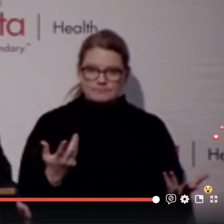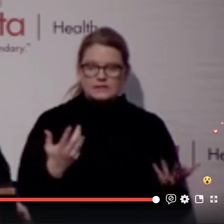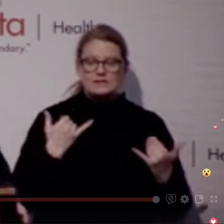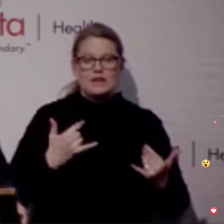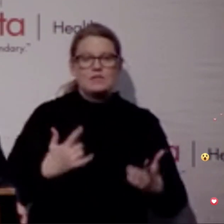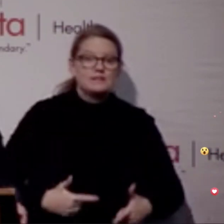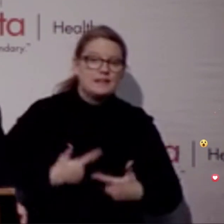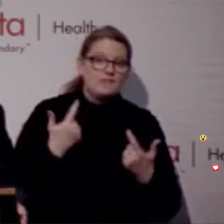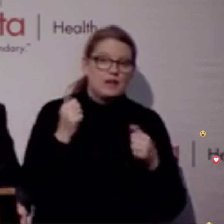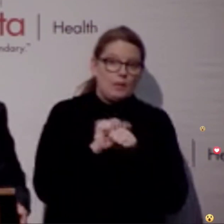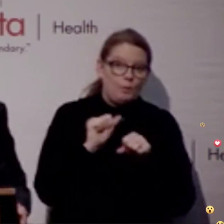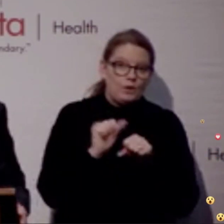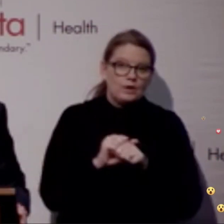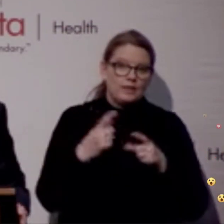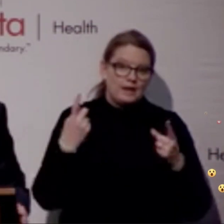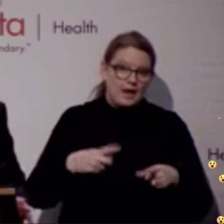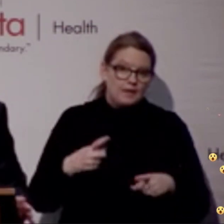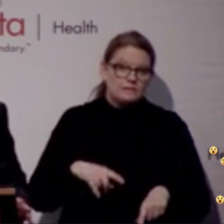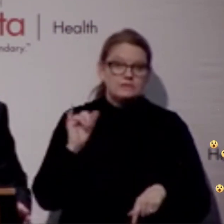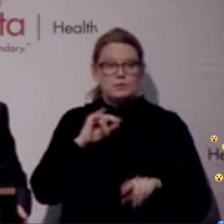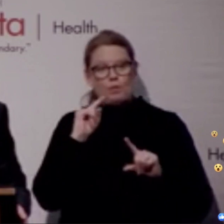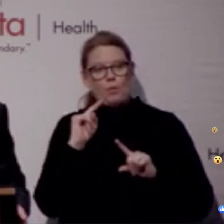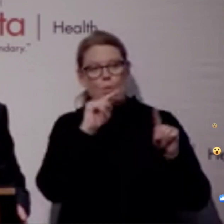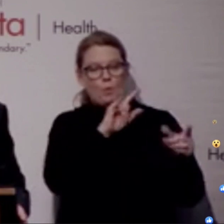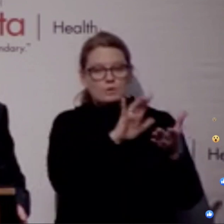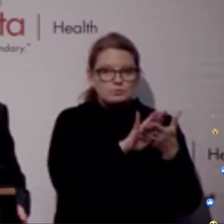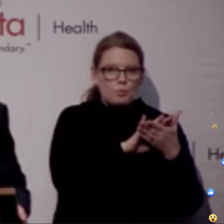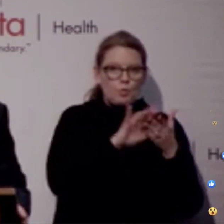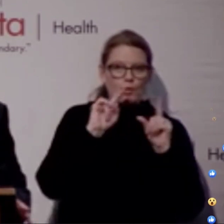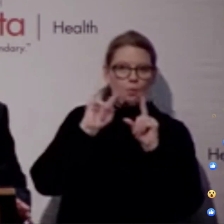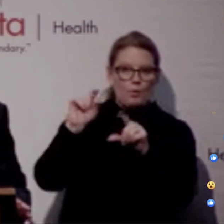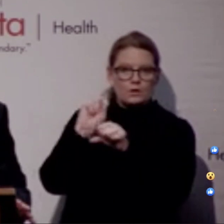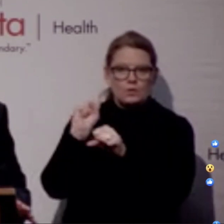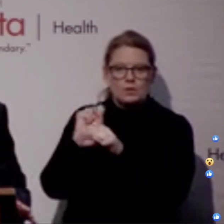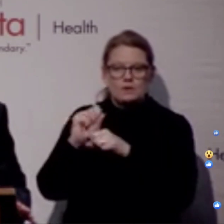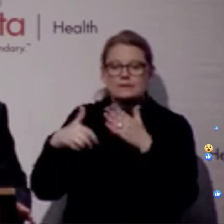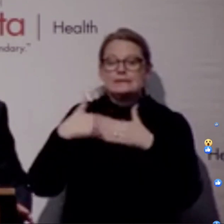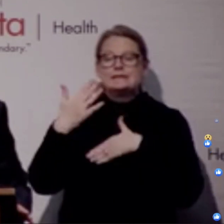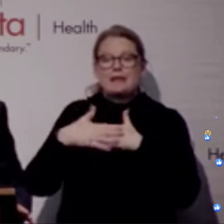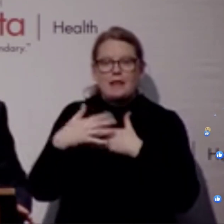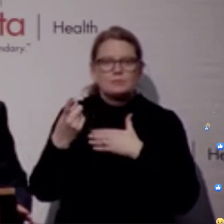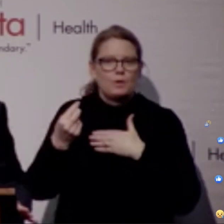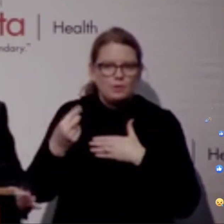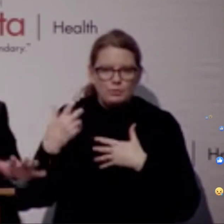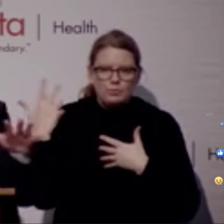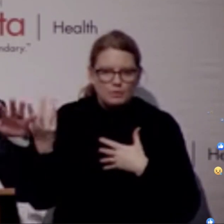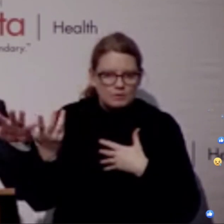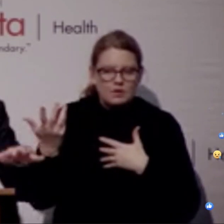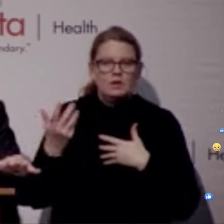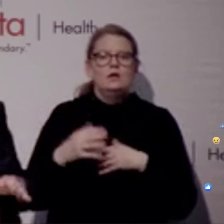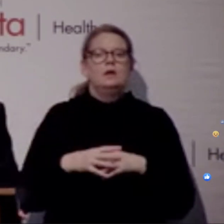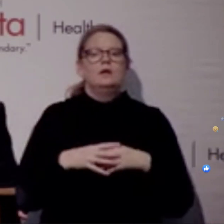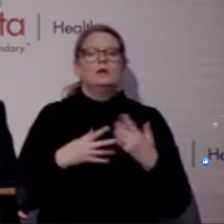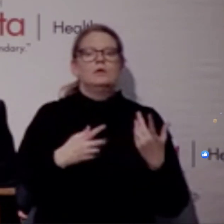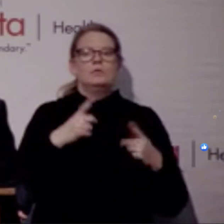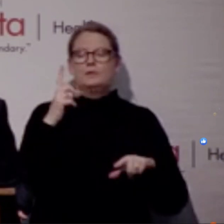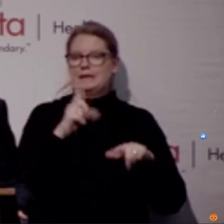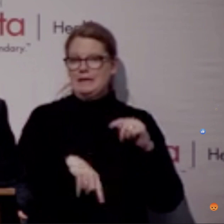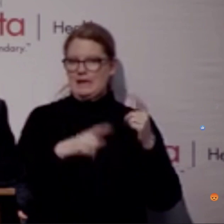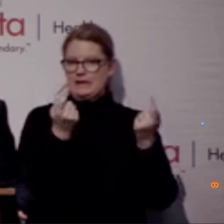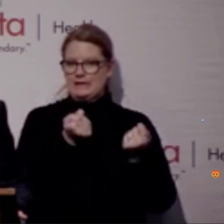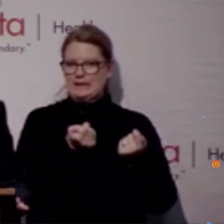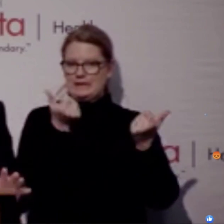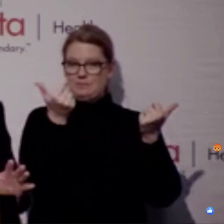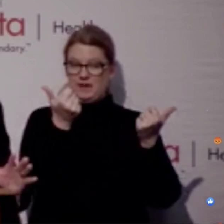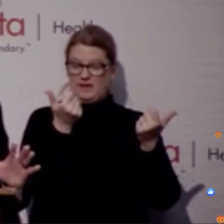and working that we do with going to school and going to work every day. What are the next steps there? Well, we know that we can't eliminate